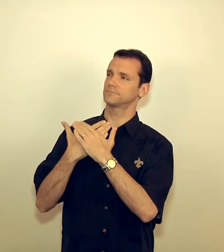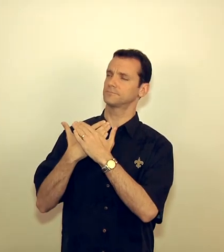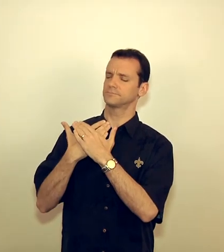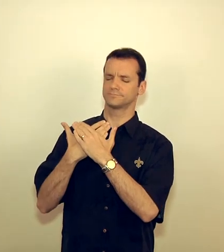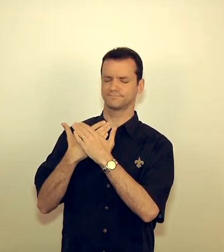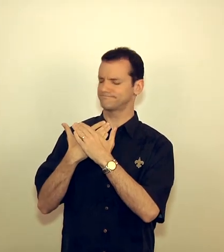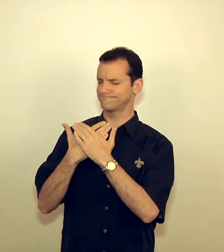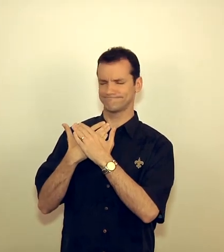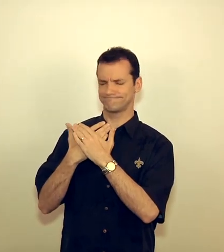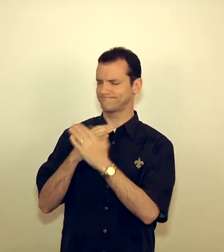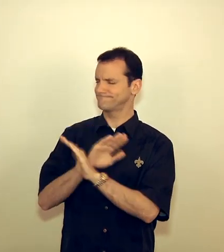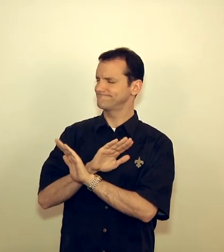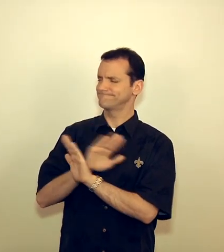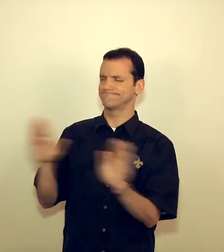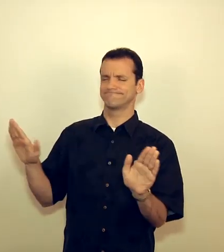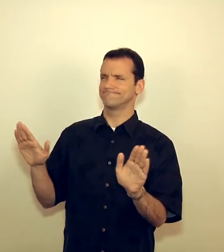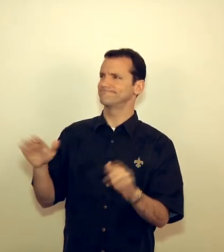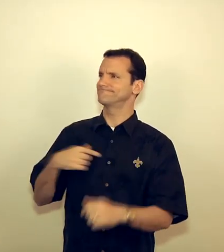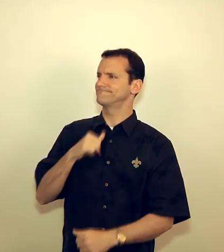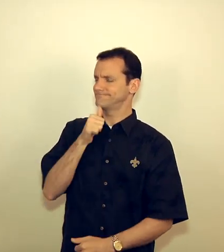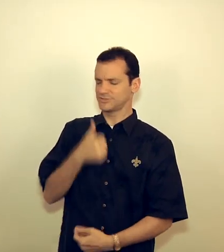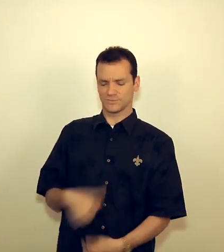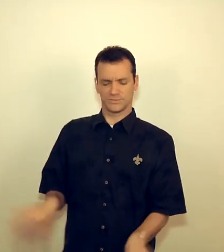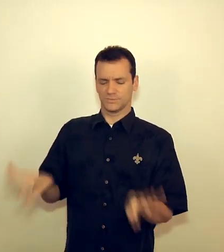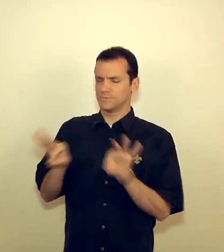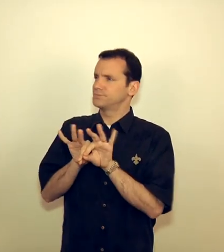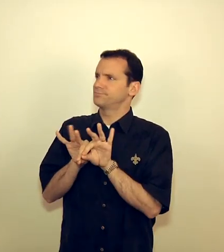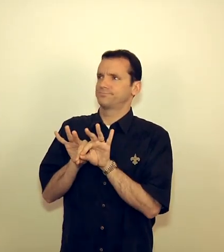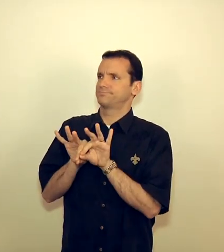I am not worthy that you should enter under my roof,